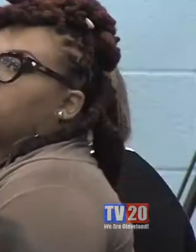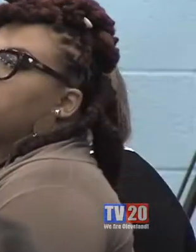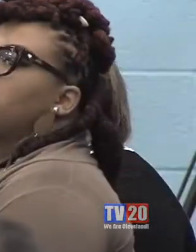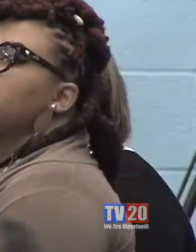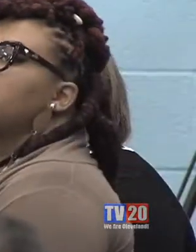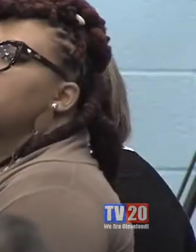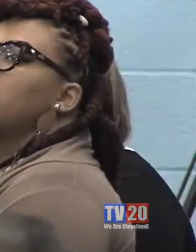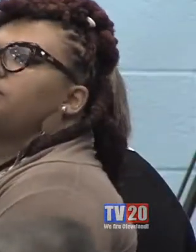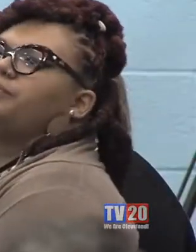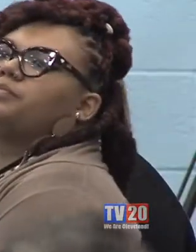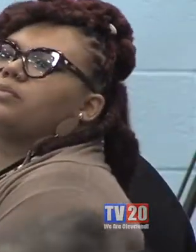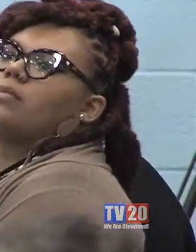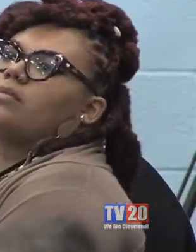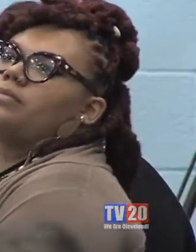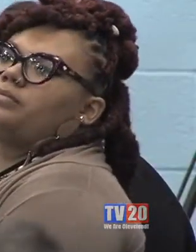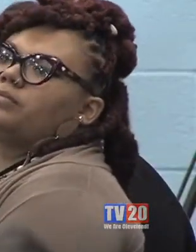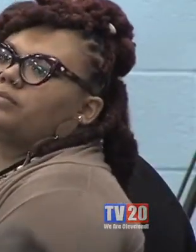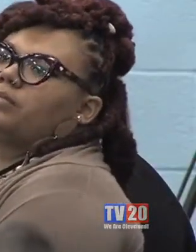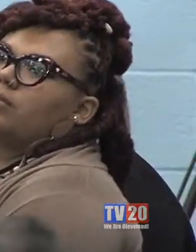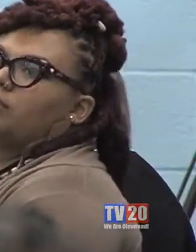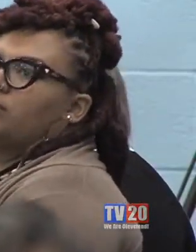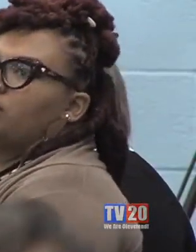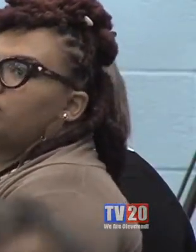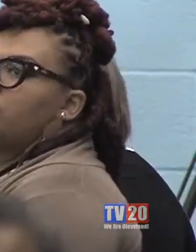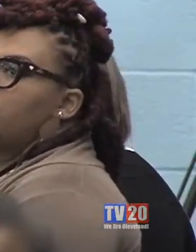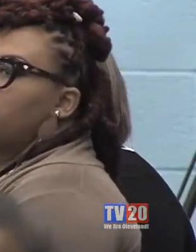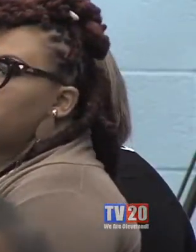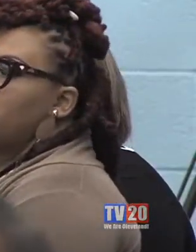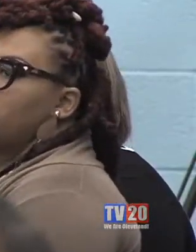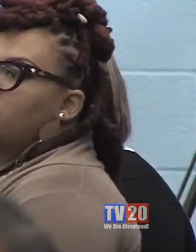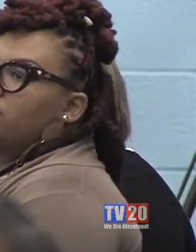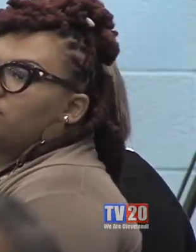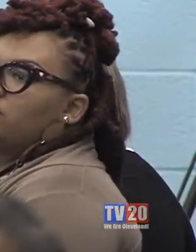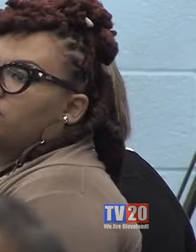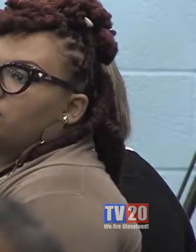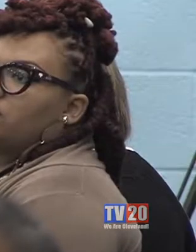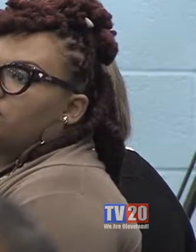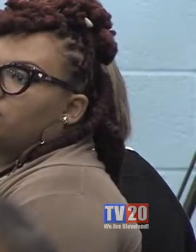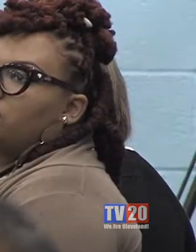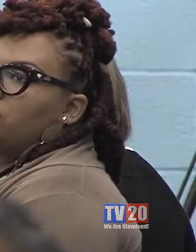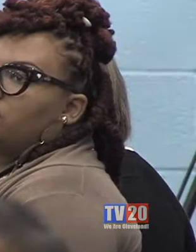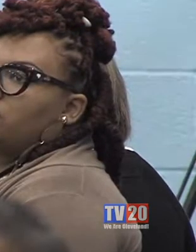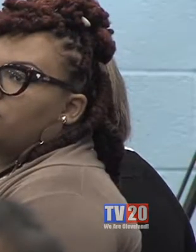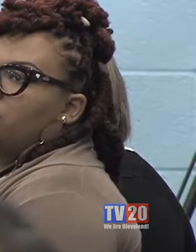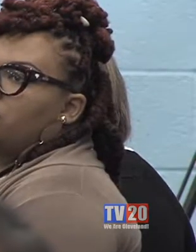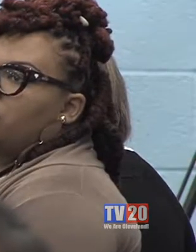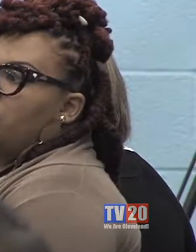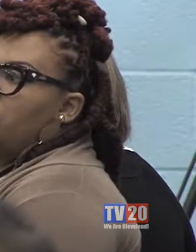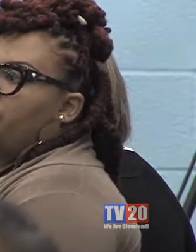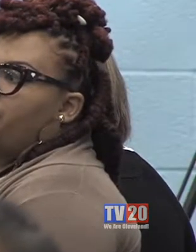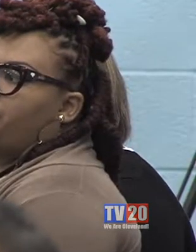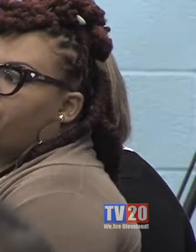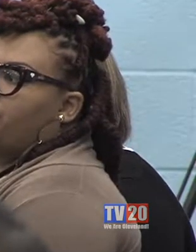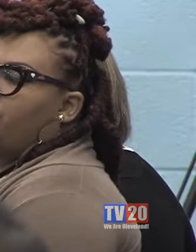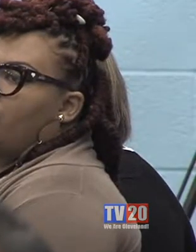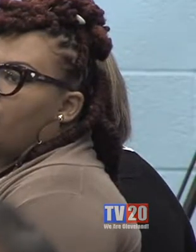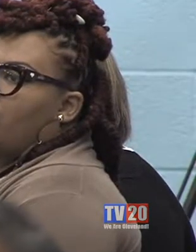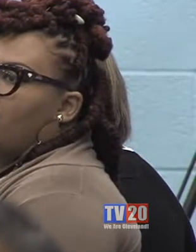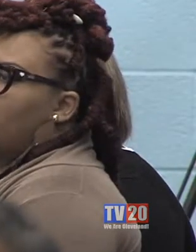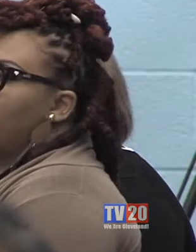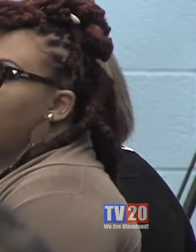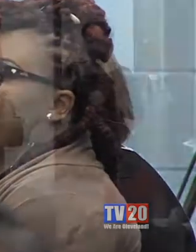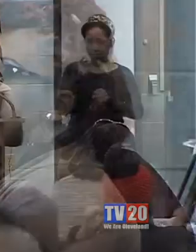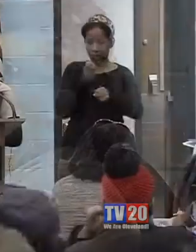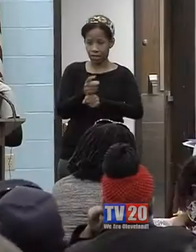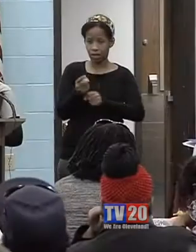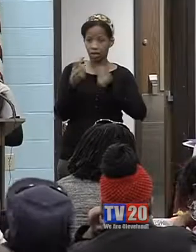exams. Anybody in here under the age of 64? If you are 18 to 64, you should be going every other year